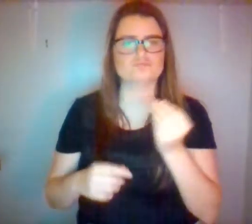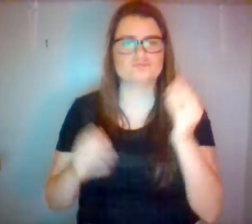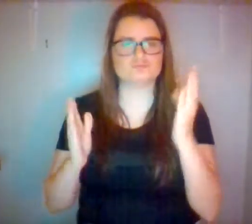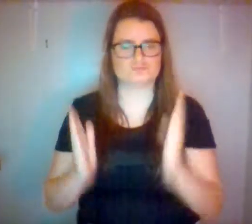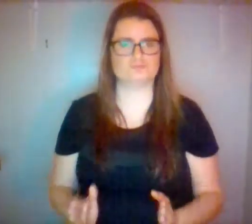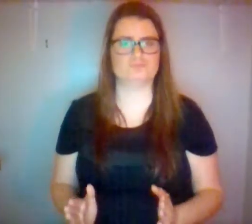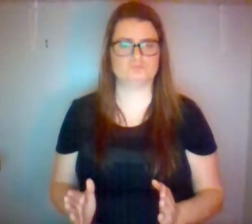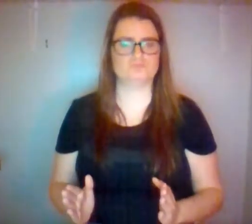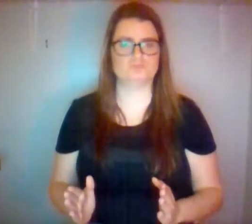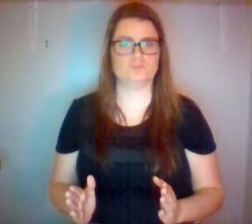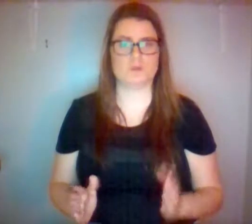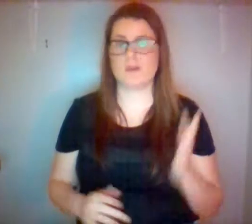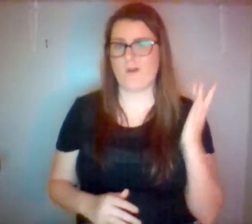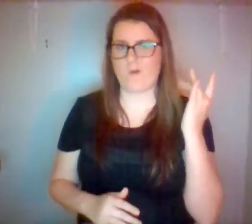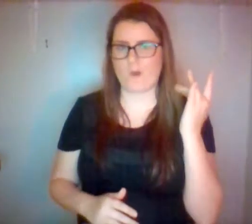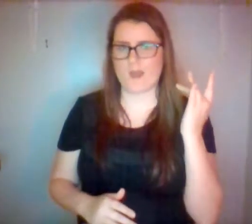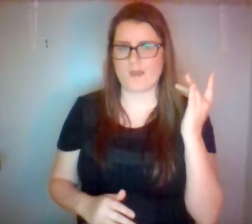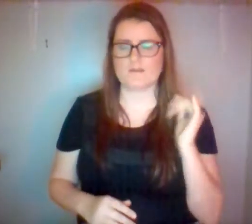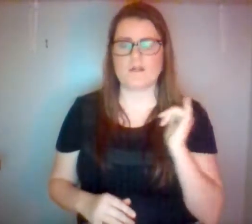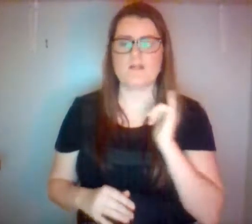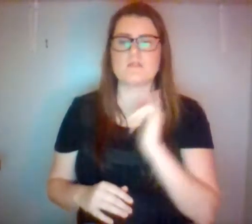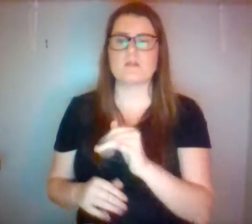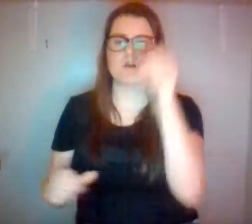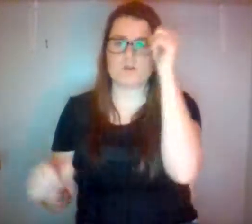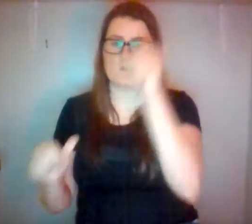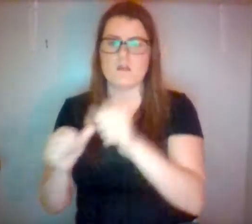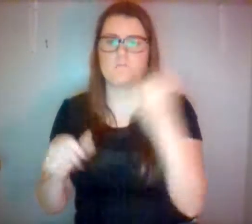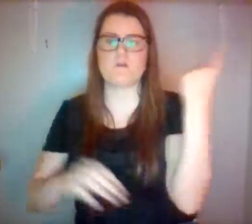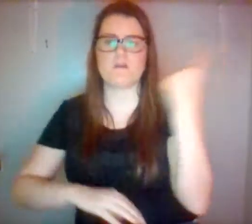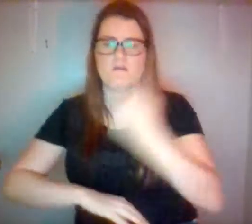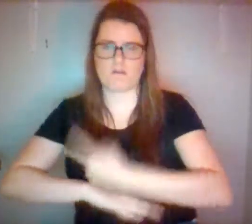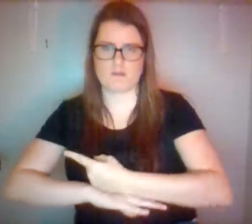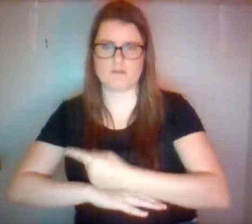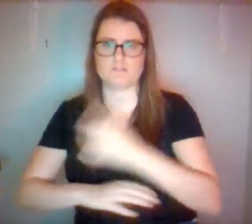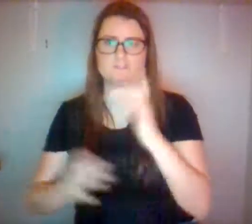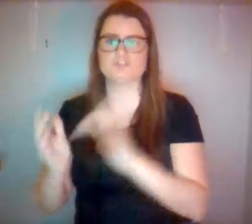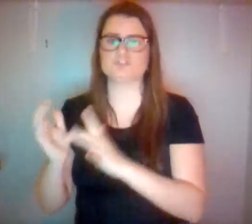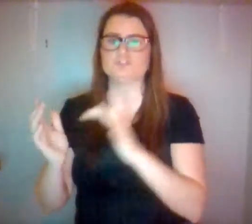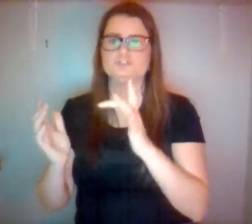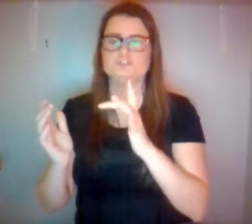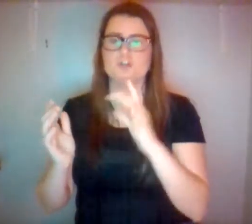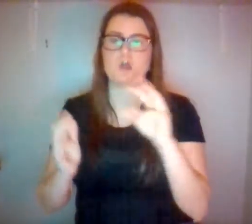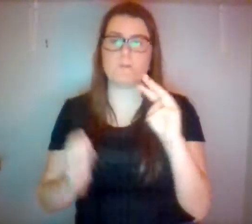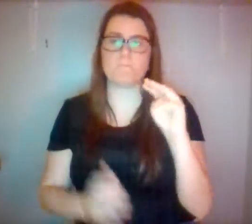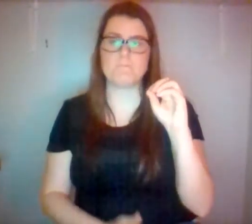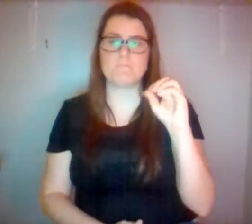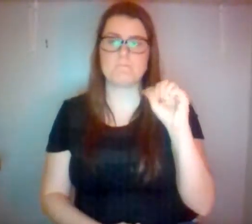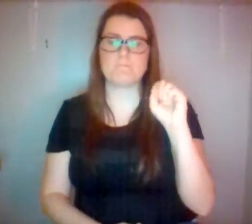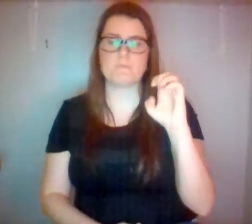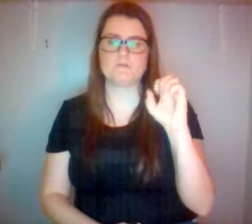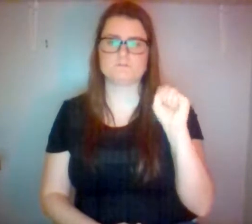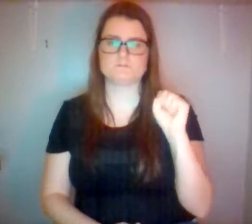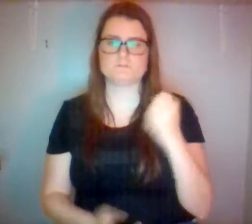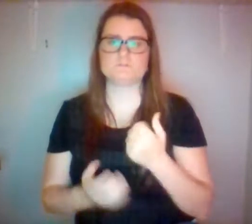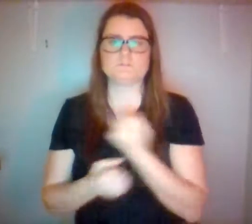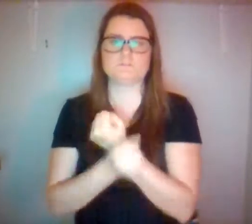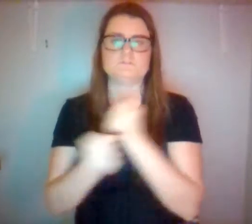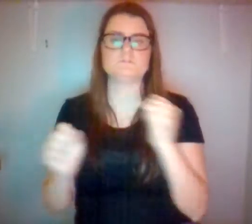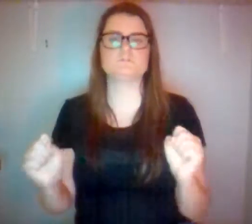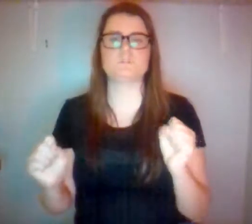for the festival and visit the temple. While they were there, they would get hungry and thirsty, and they would want to offer gifts to God. So for